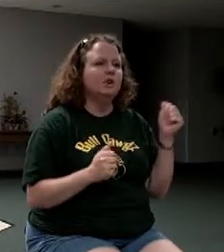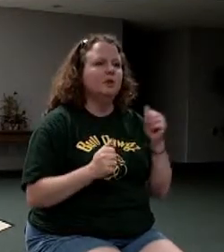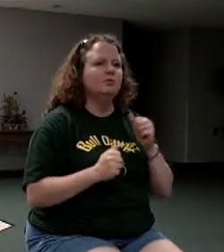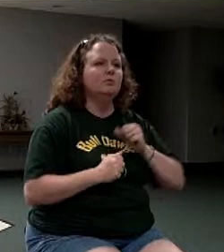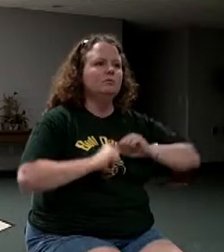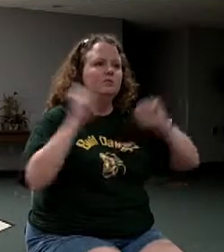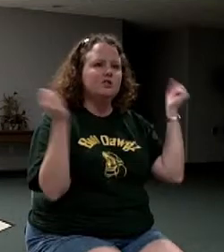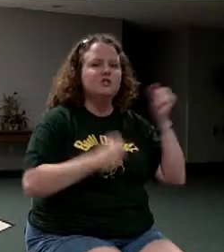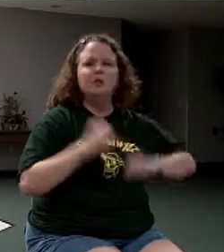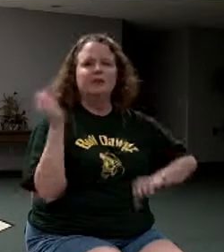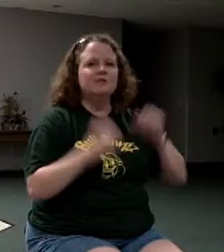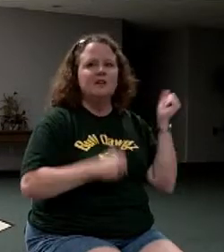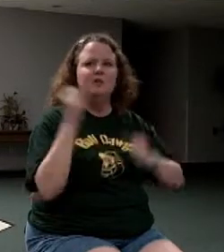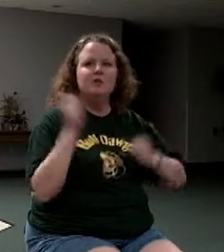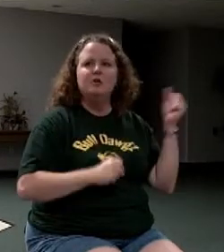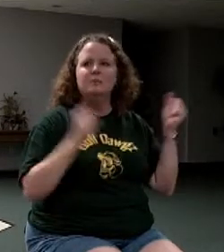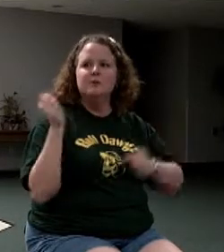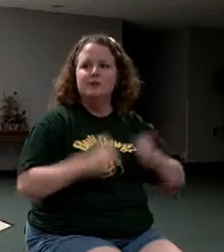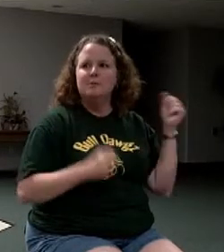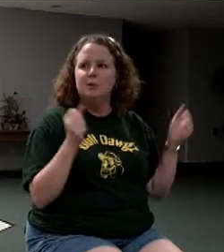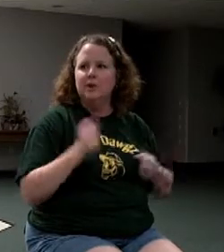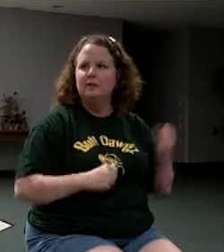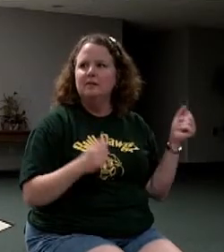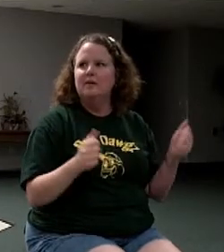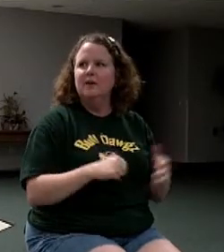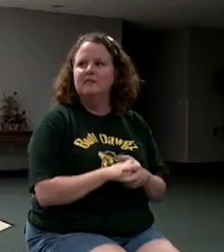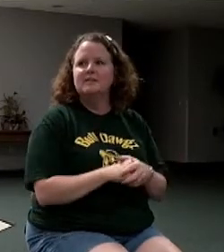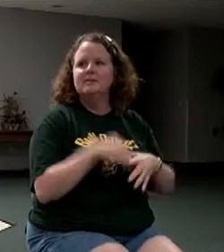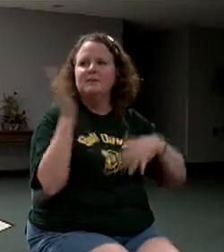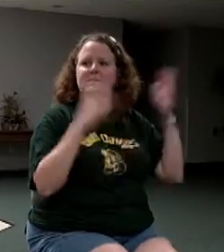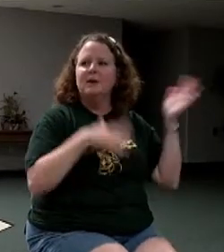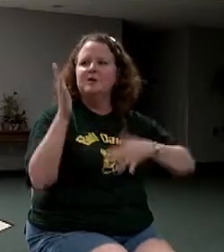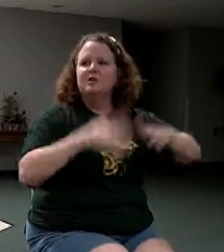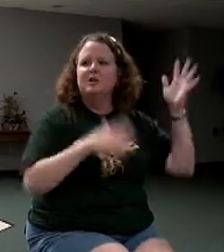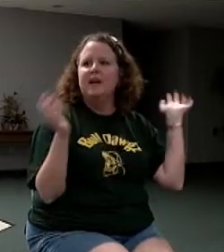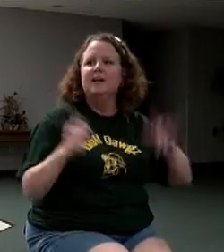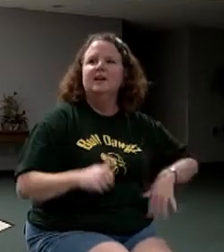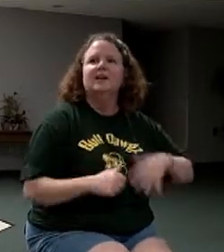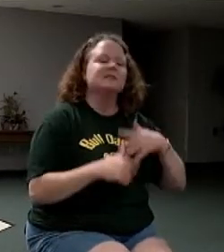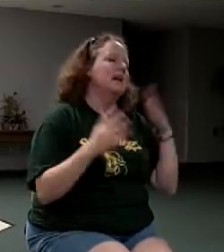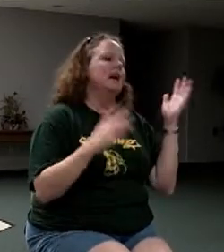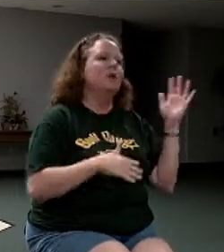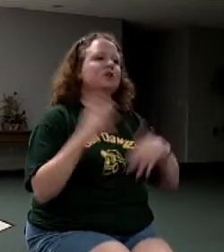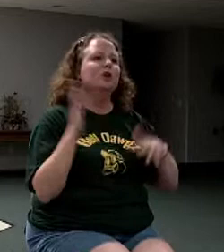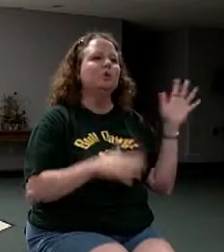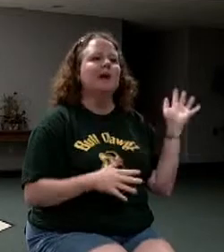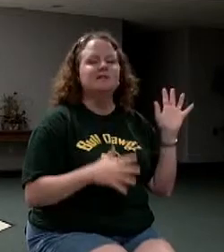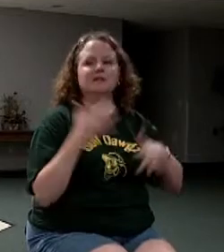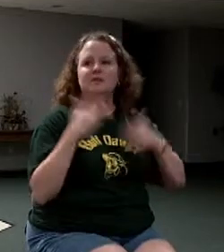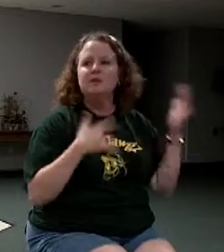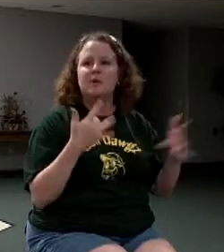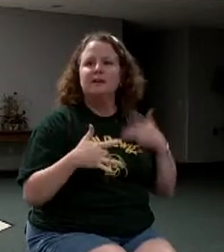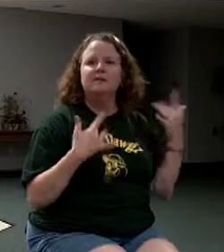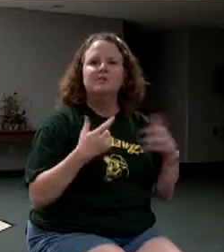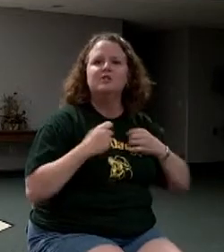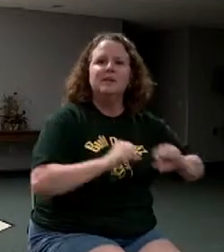So just do it. There's nothing you can do but just keep doing it. Okay? Doesn't matter what you look like. It's not going to look right until it feels right. So just keep